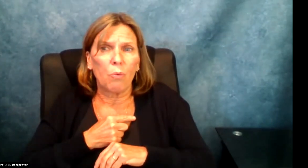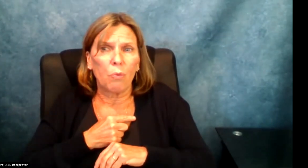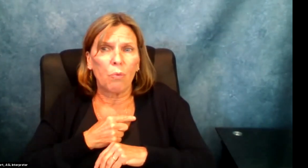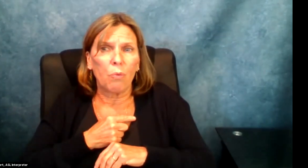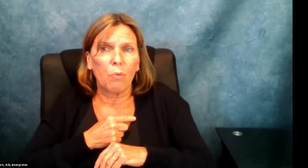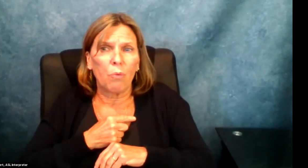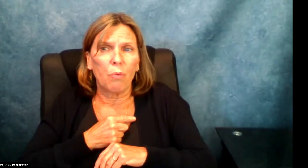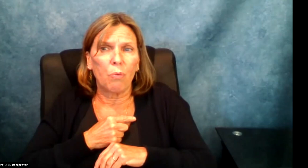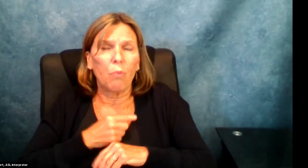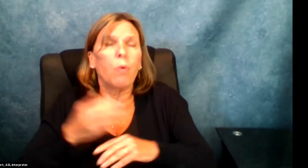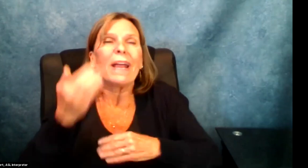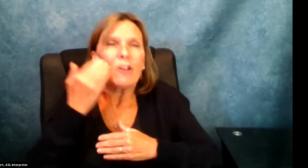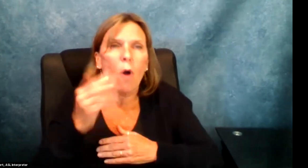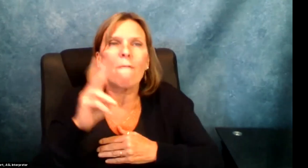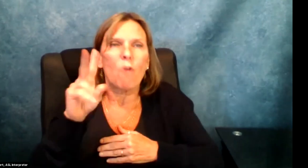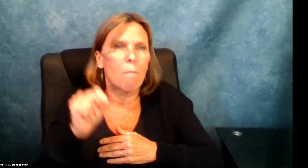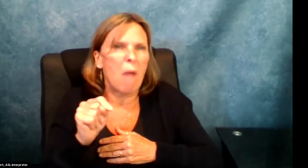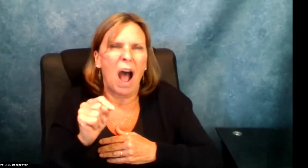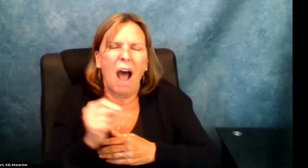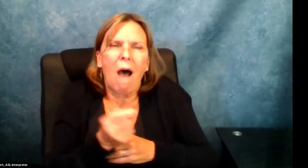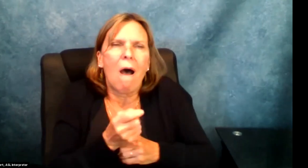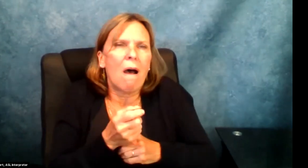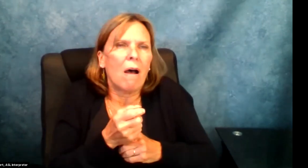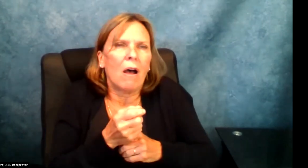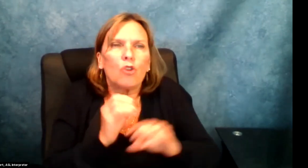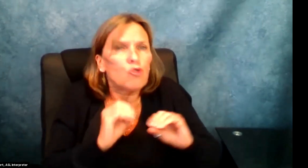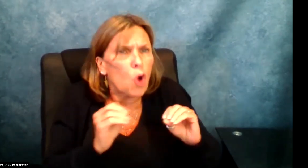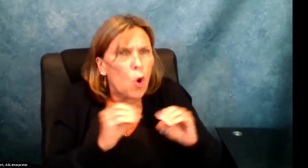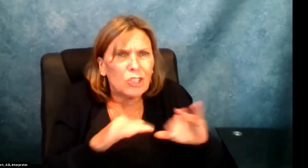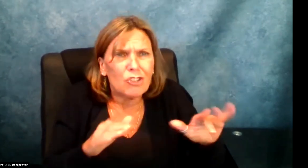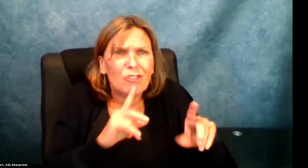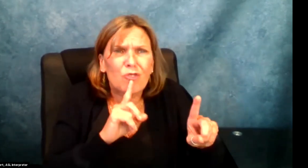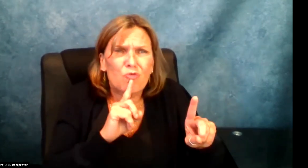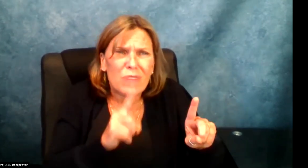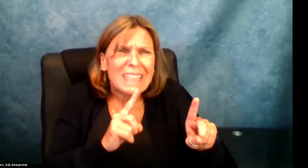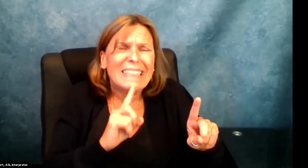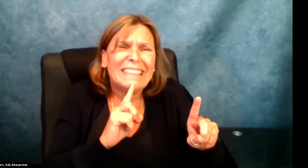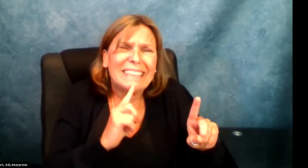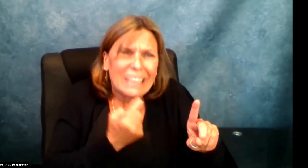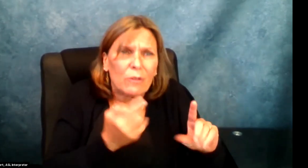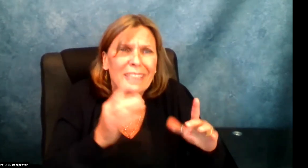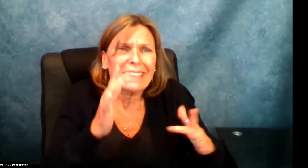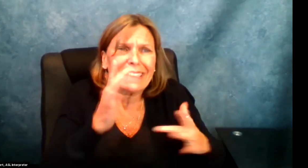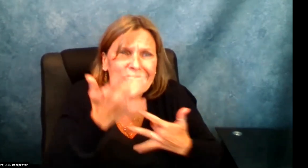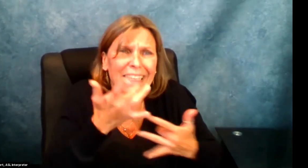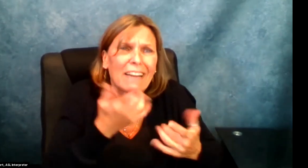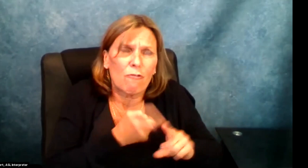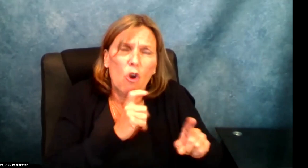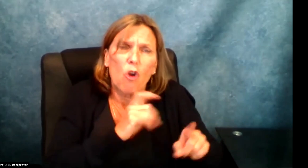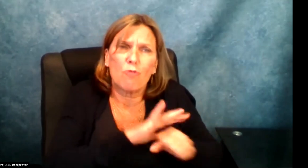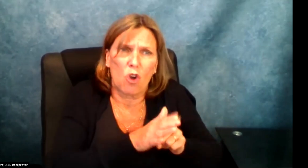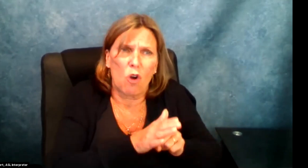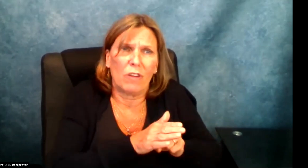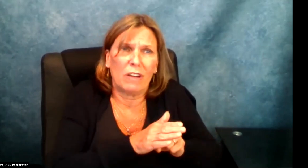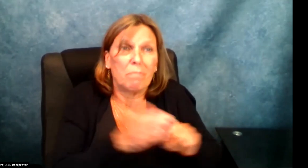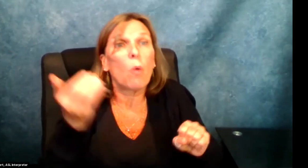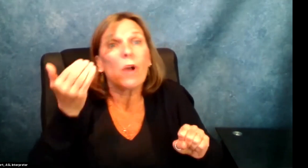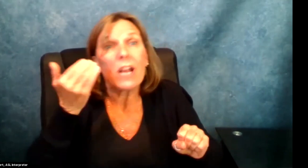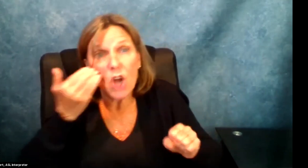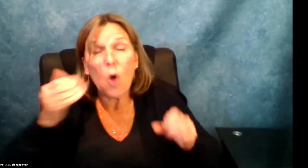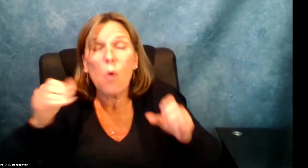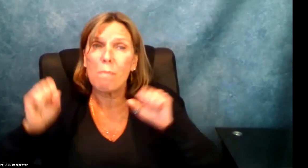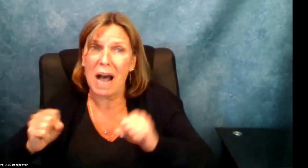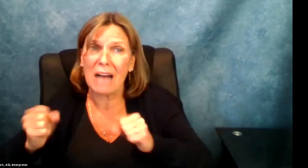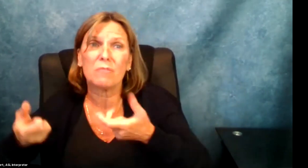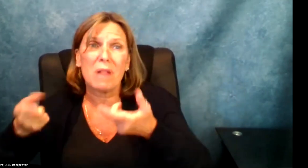still definitely that risk that they could have a severe either respiratory illness or severe sort of immune multi-system